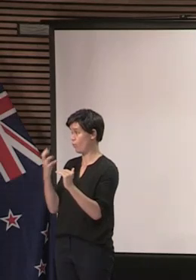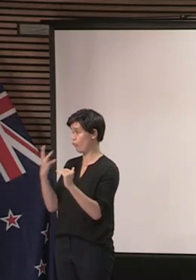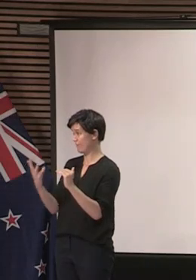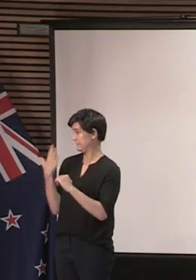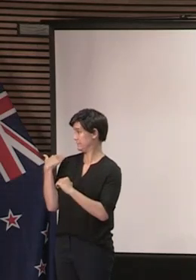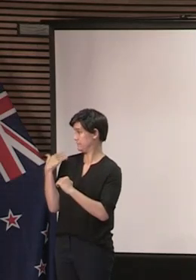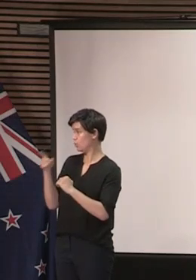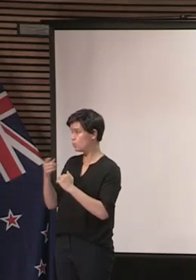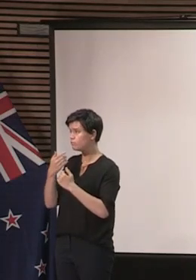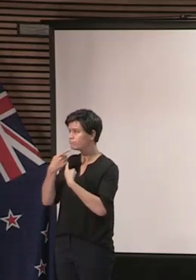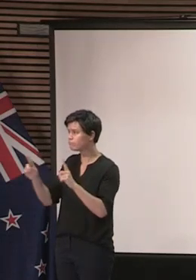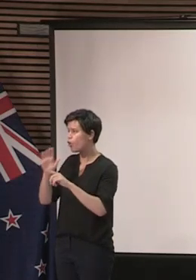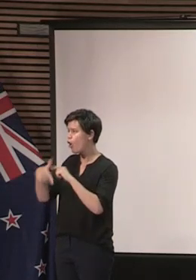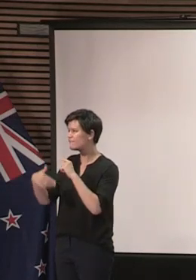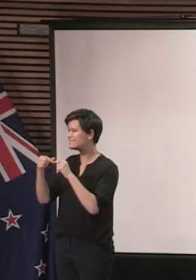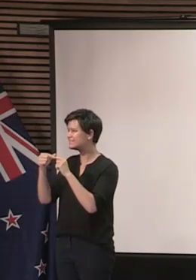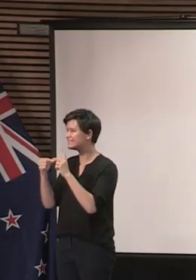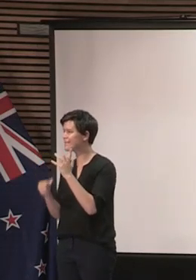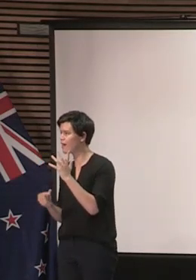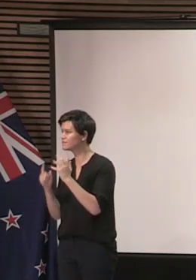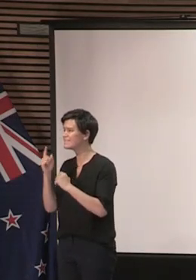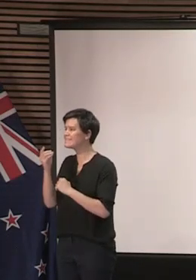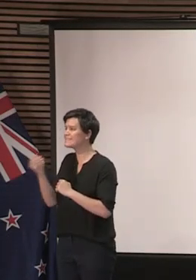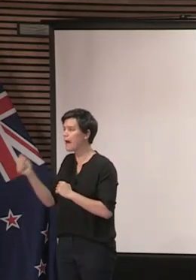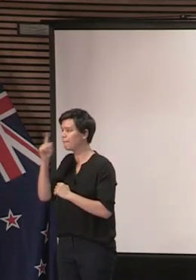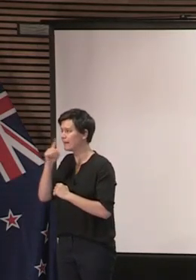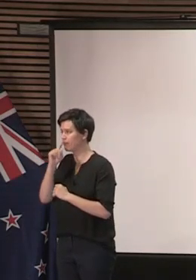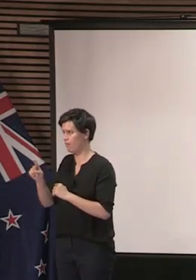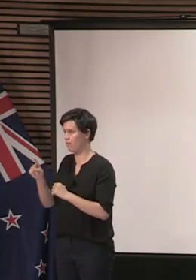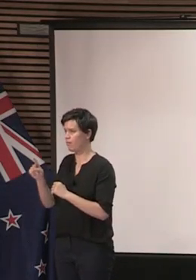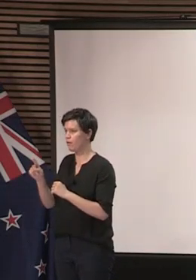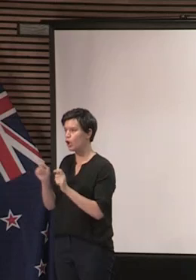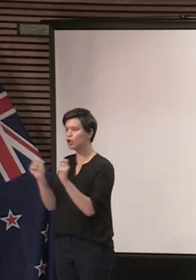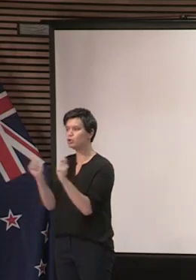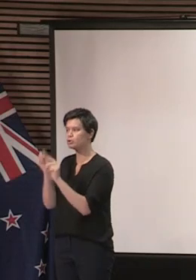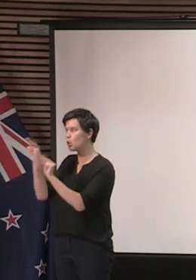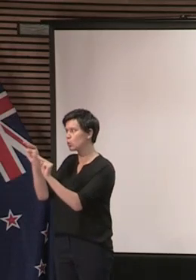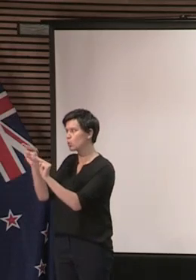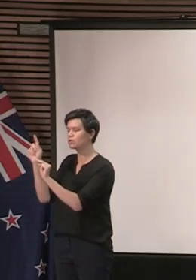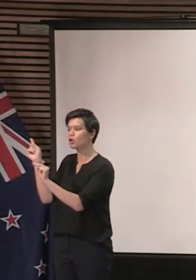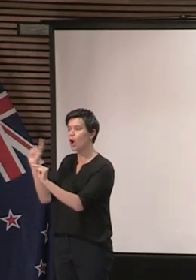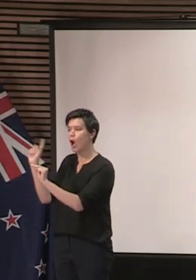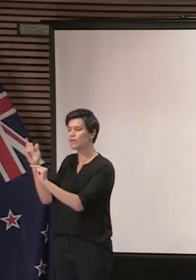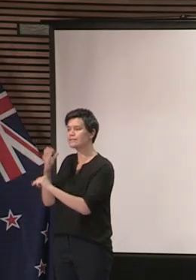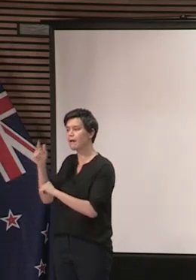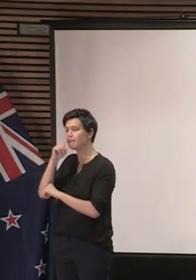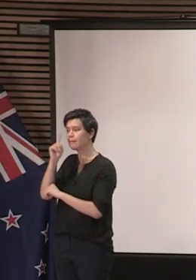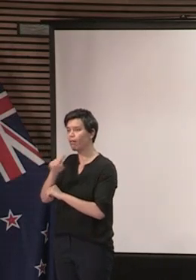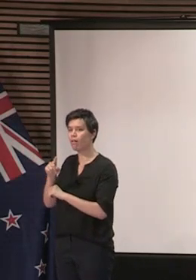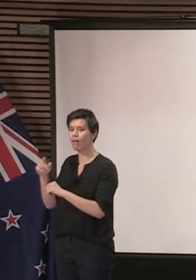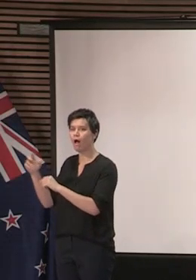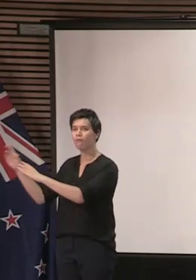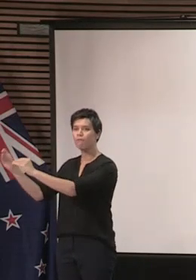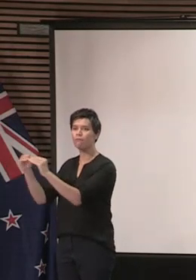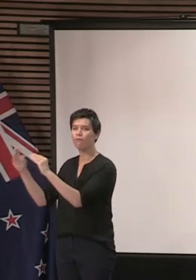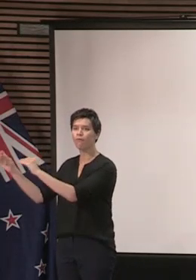Whether people have maybe heard first, second, third hand, not been completely on top of the news, and think that those changes have already taken place? Are people being a little